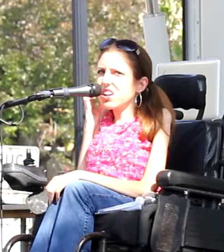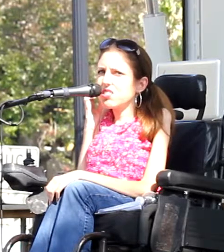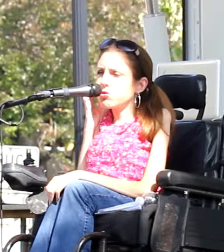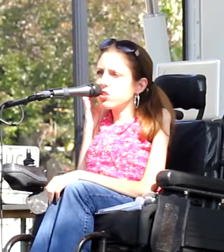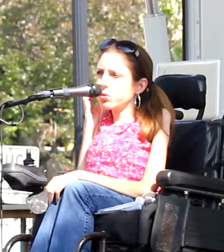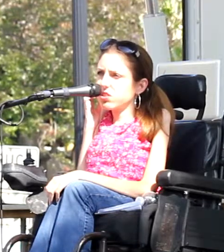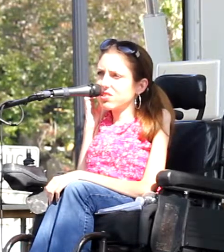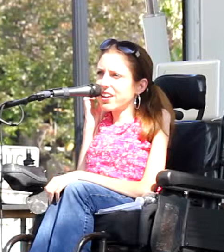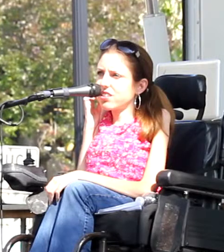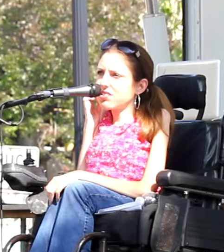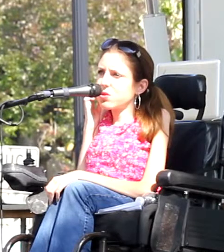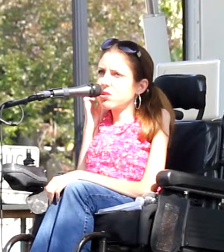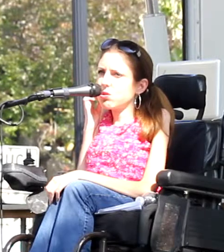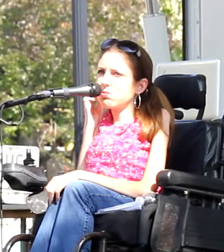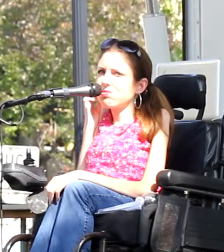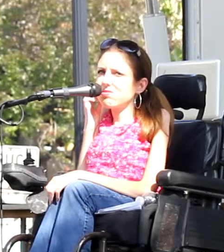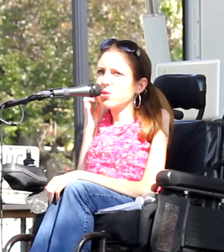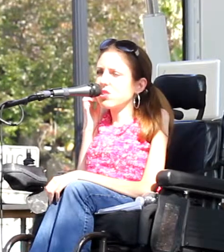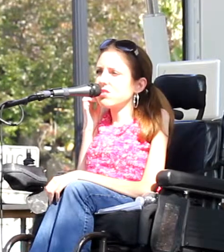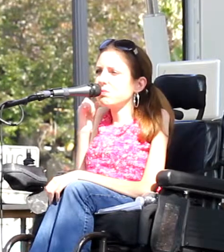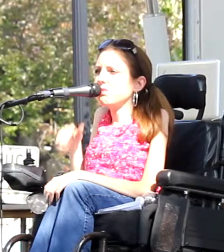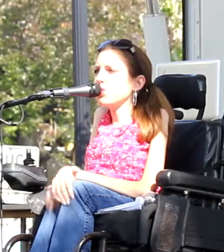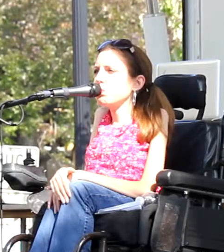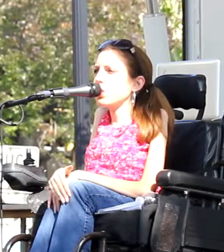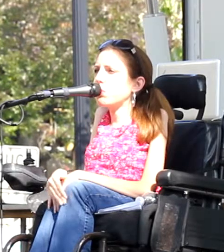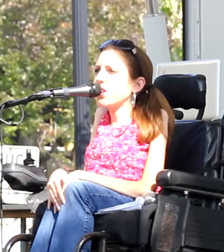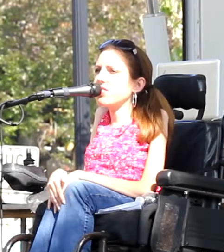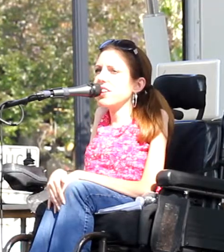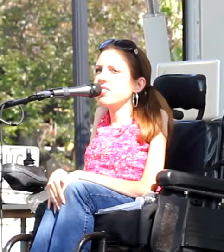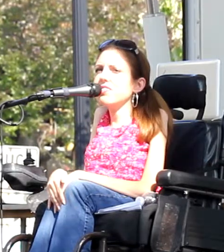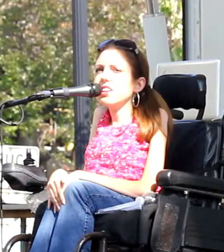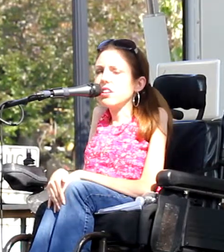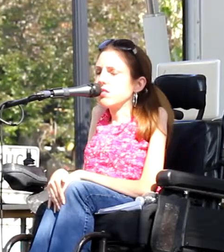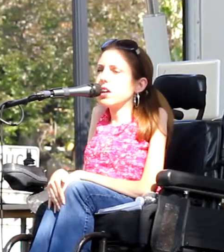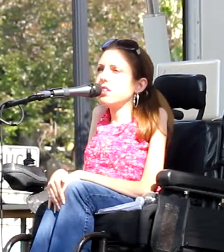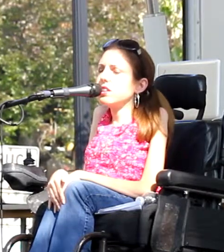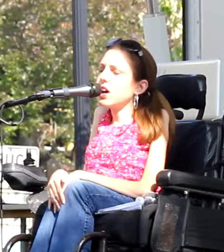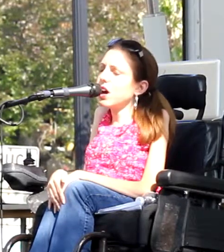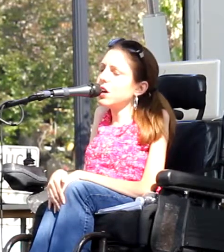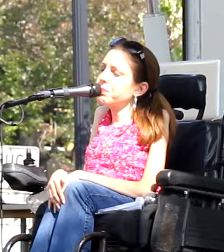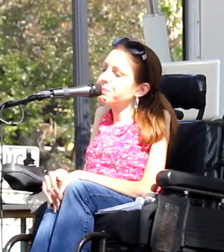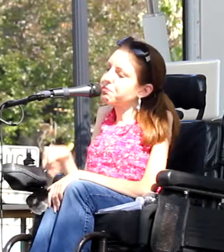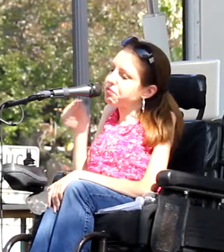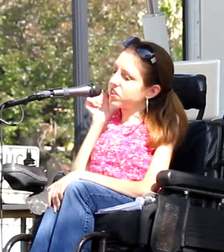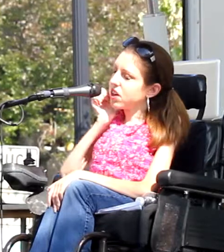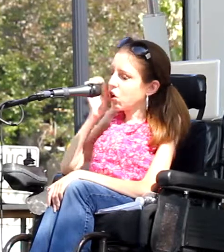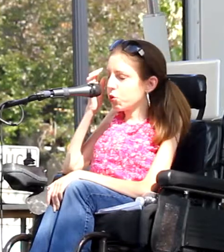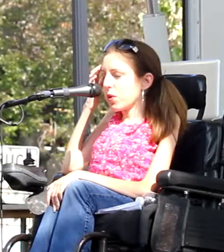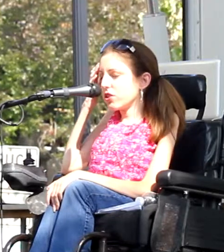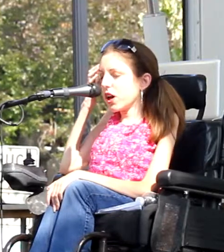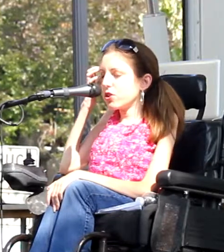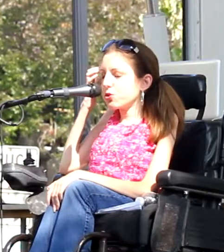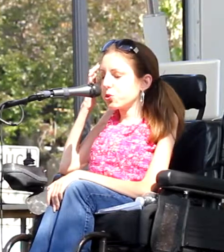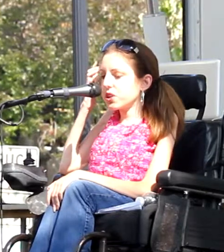So I got some cheeseburger sliders and went home. It was awesome. It was one of my best dates, sadly. So